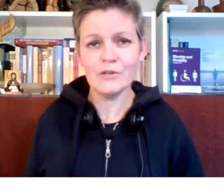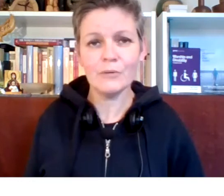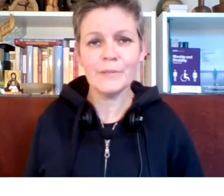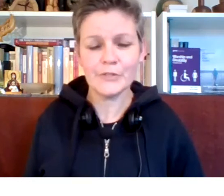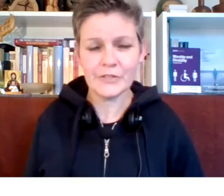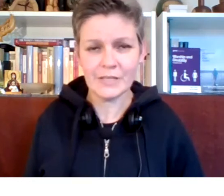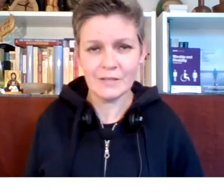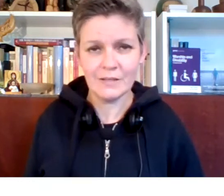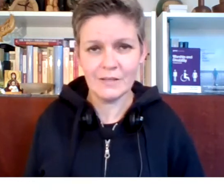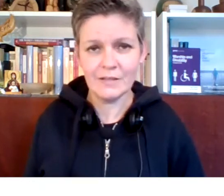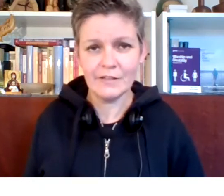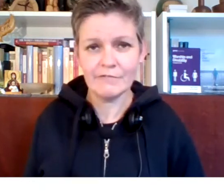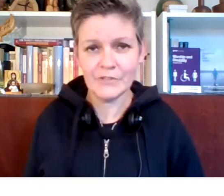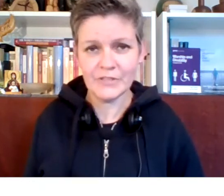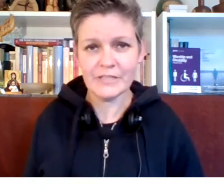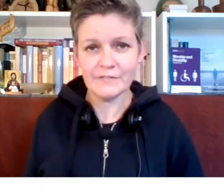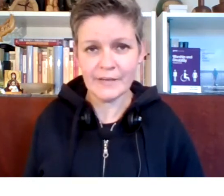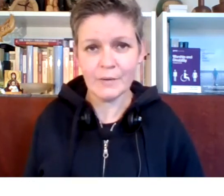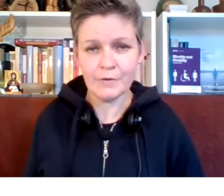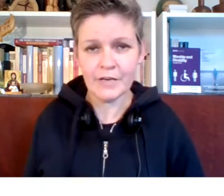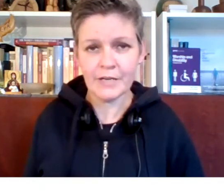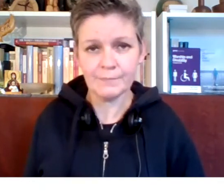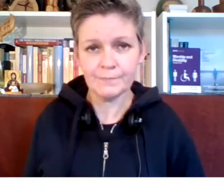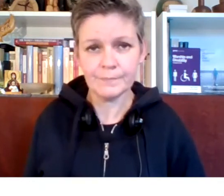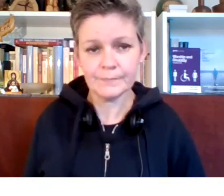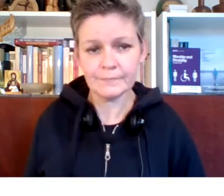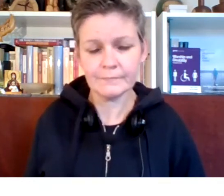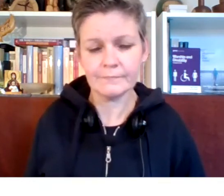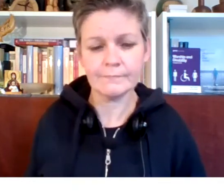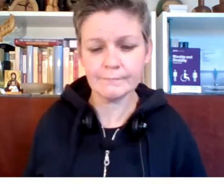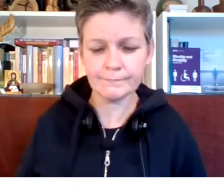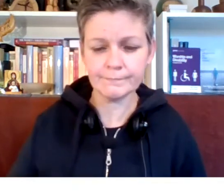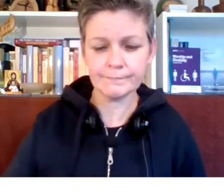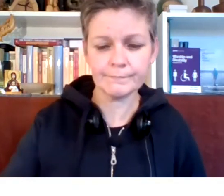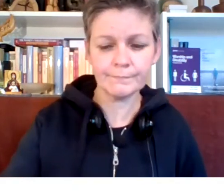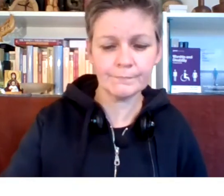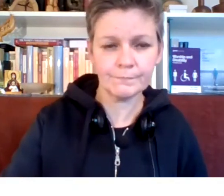Lord, in your mercy, receive our prayer.